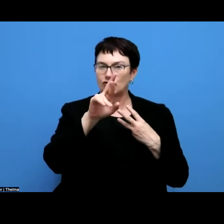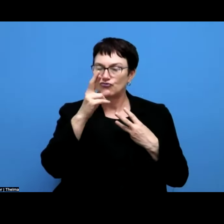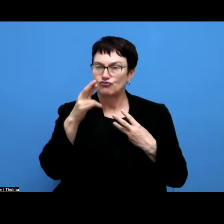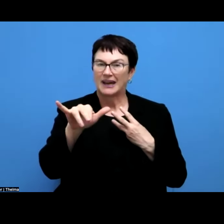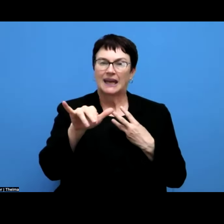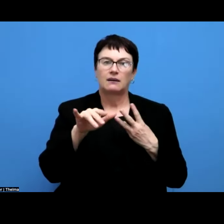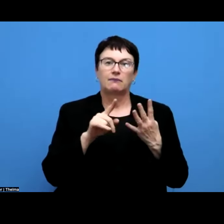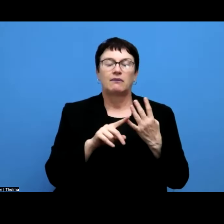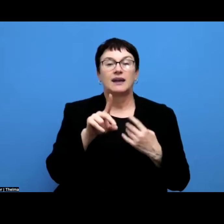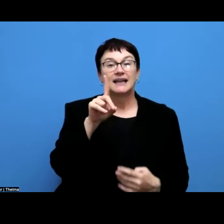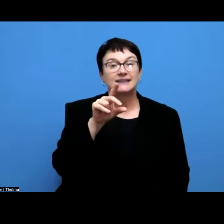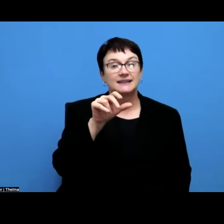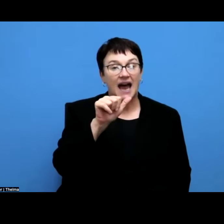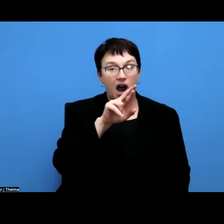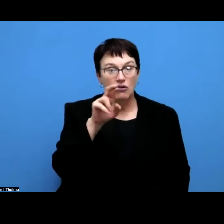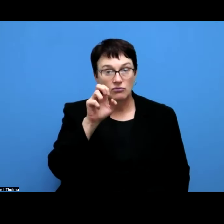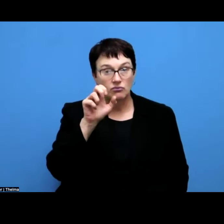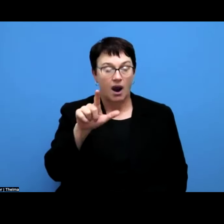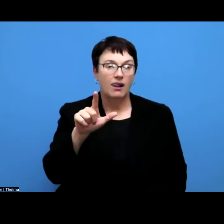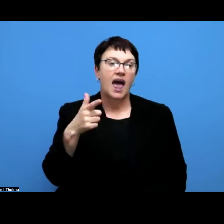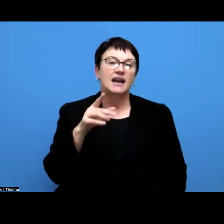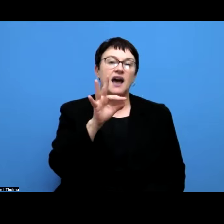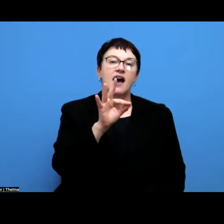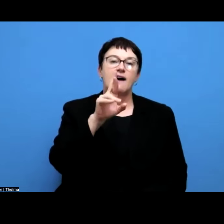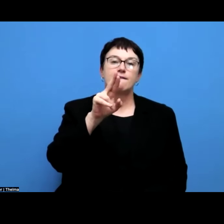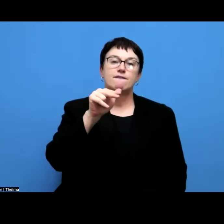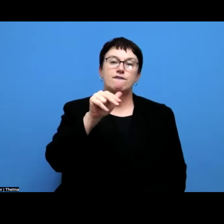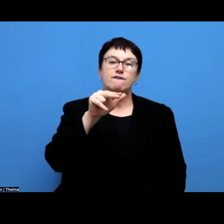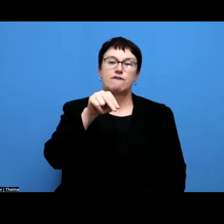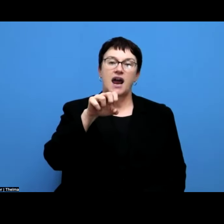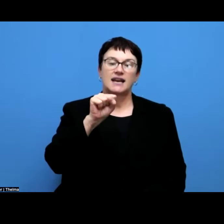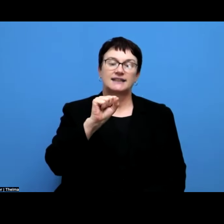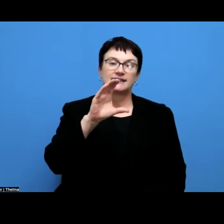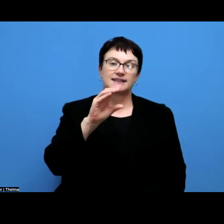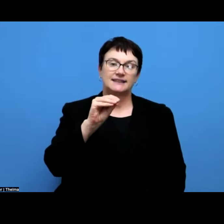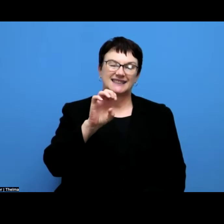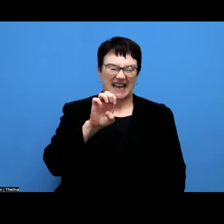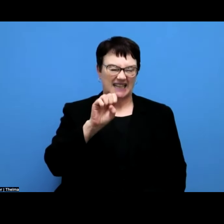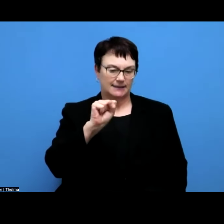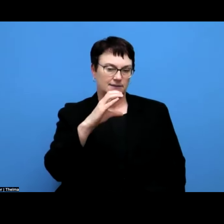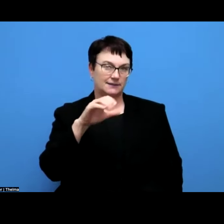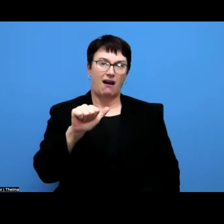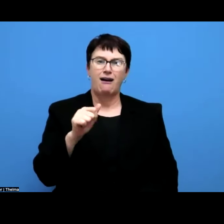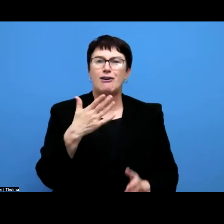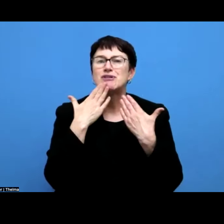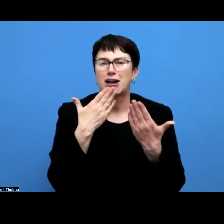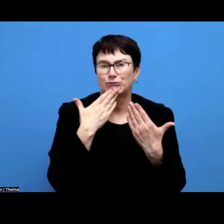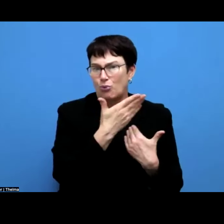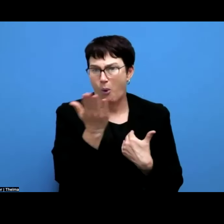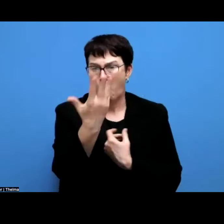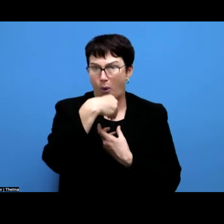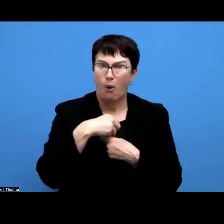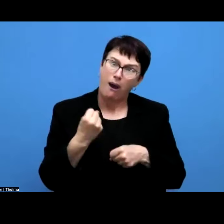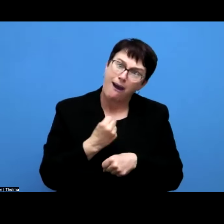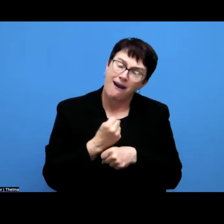Francesca. Thank you very much. We will also have more global webinars in 2026 on different